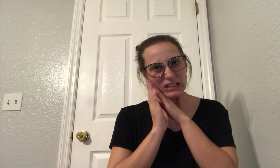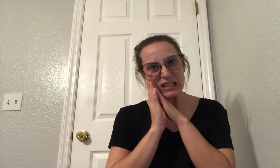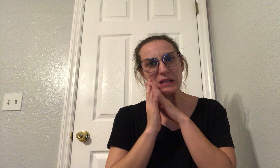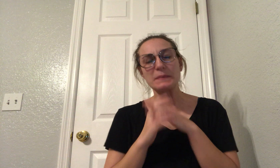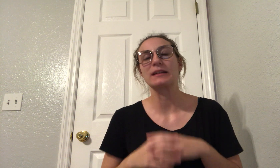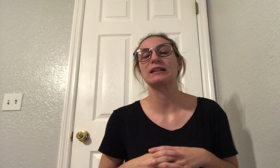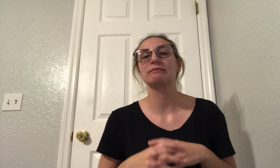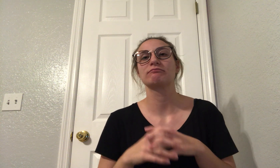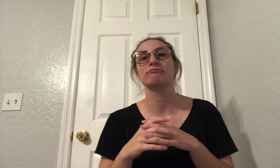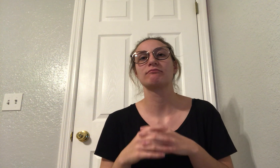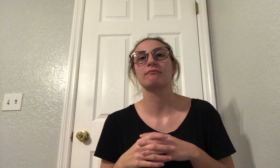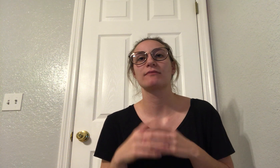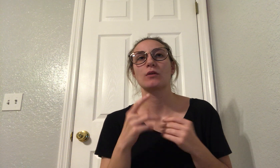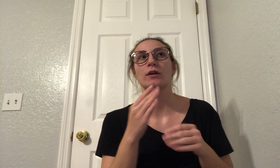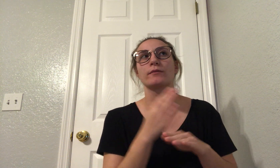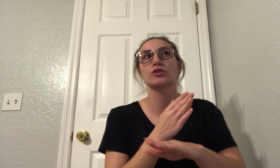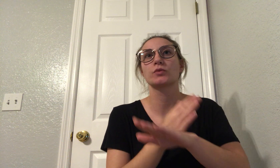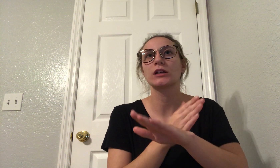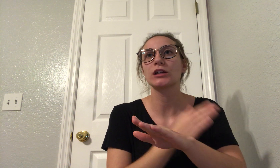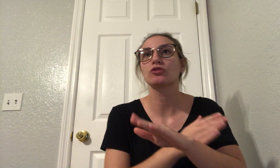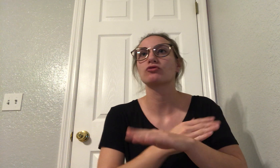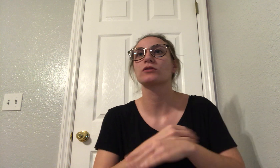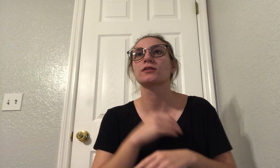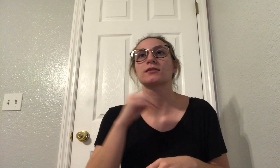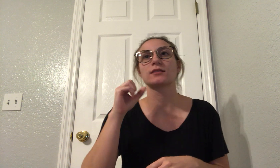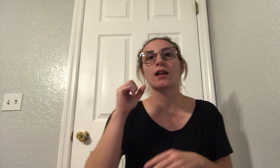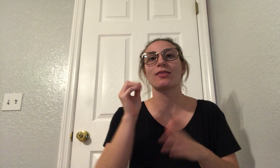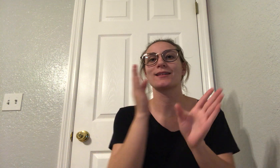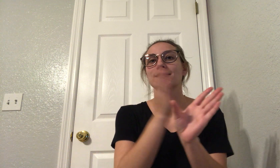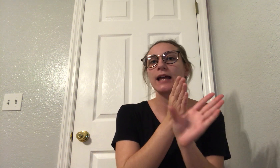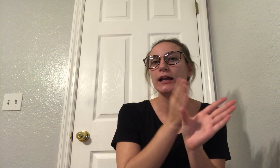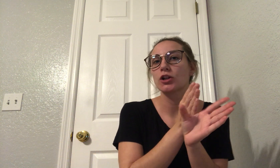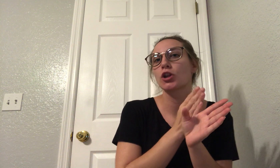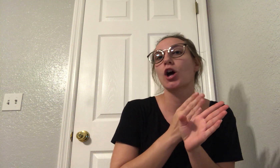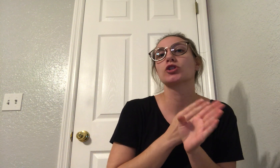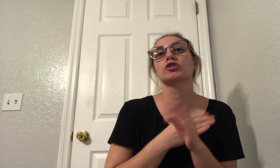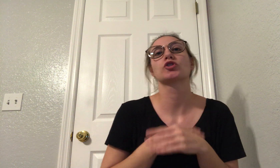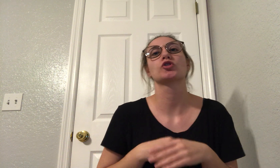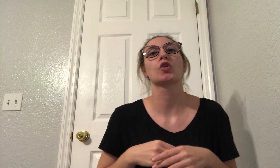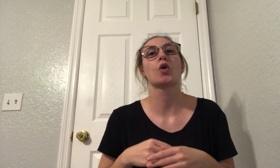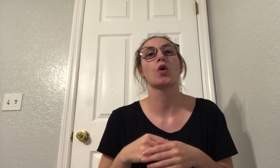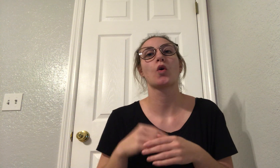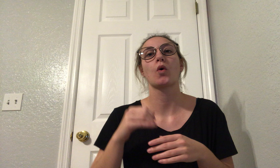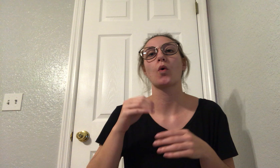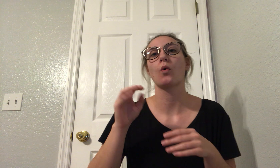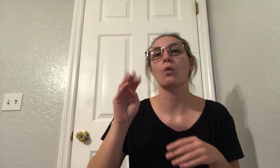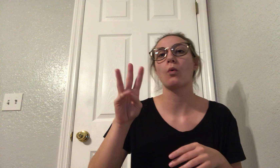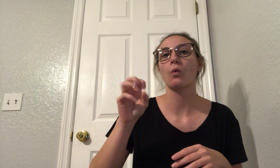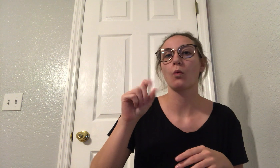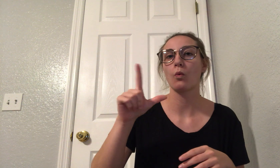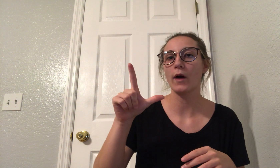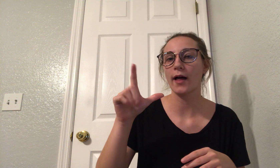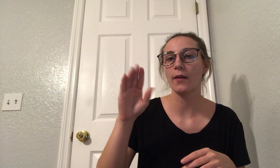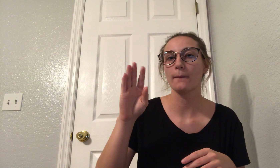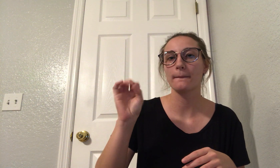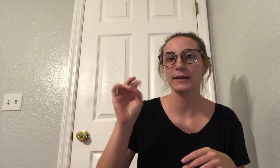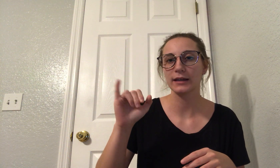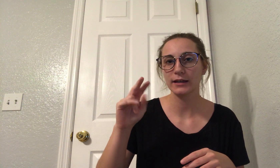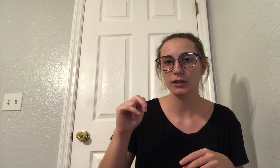productivity, psychological well-being, patience, and attention. This is one of those common sense things that I know many of you are listening going, makes sense. We need to sleep.